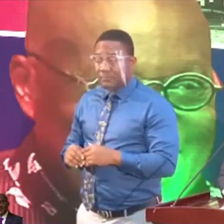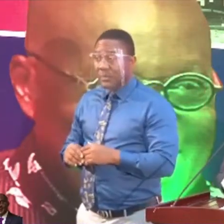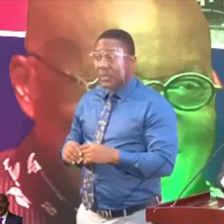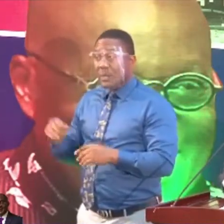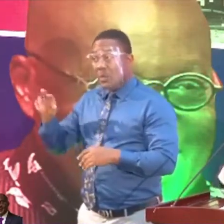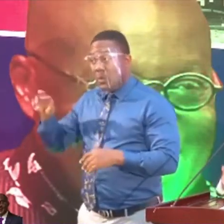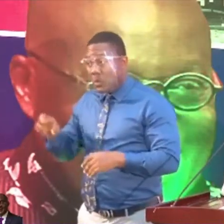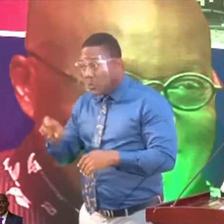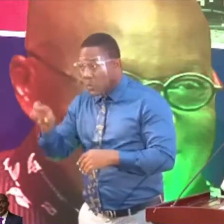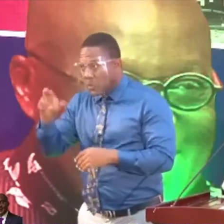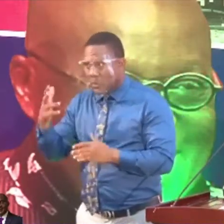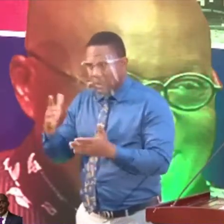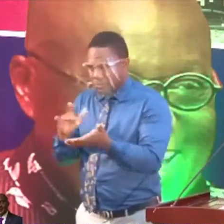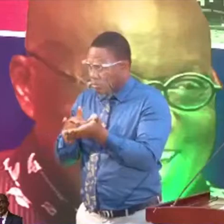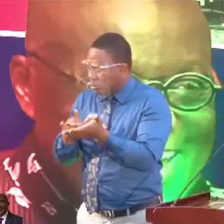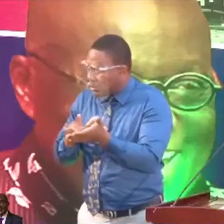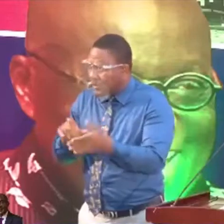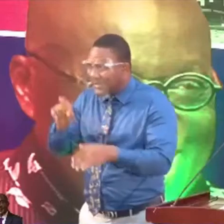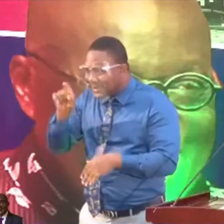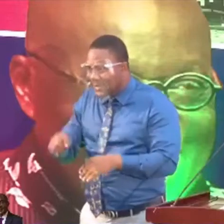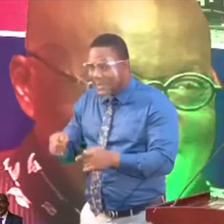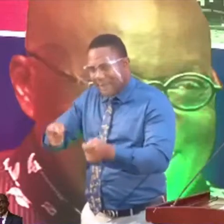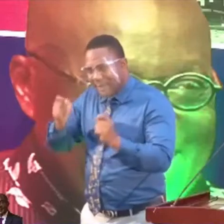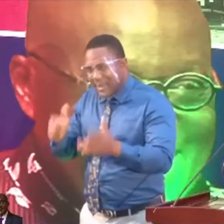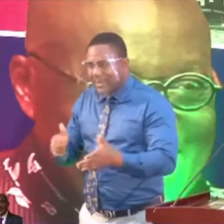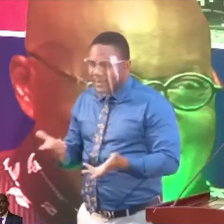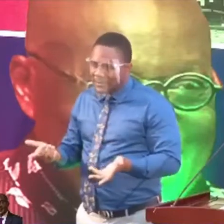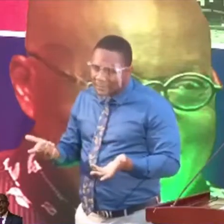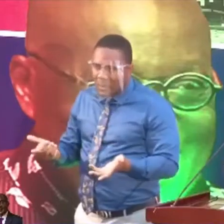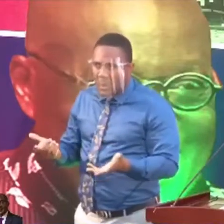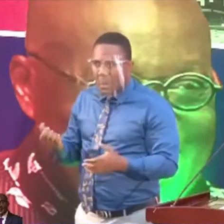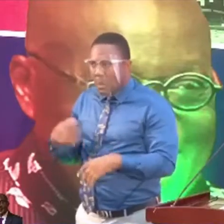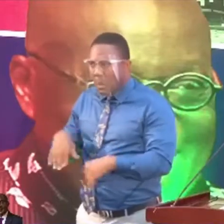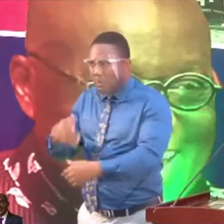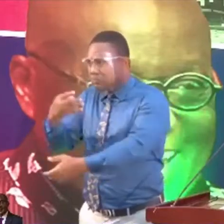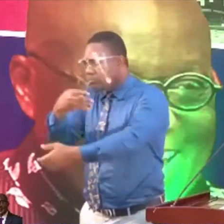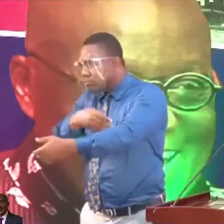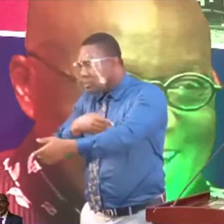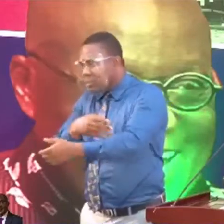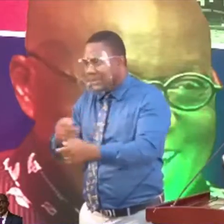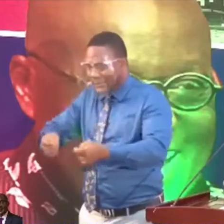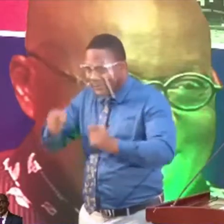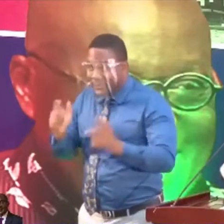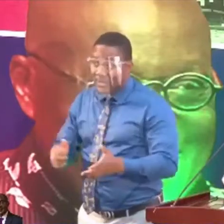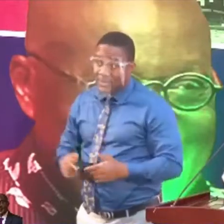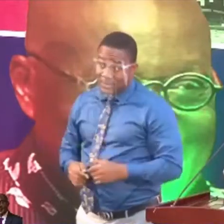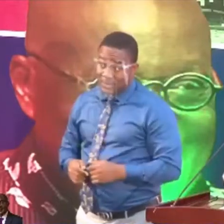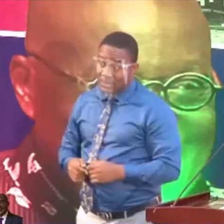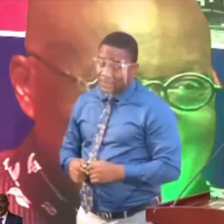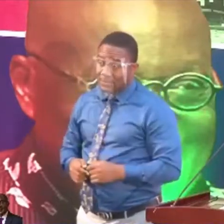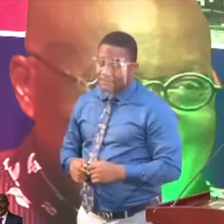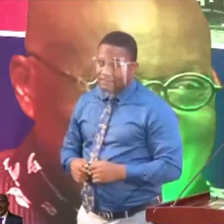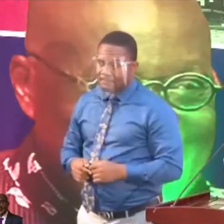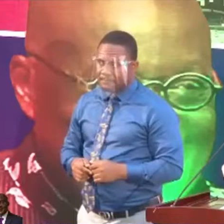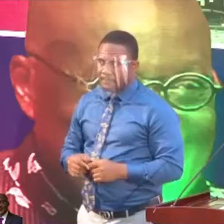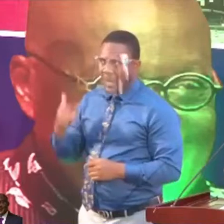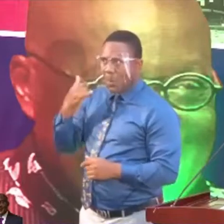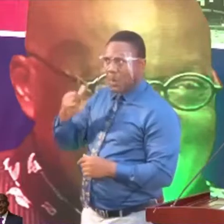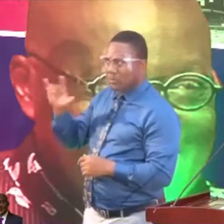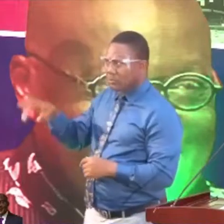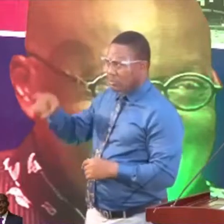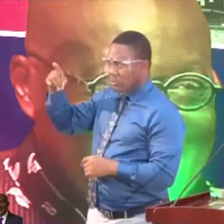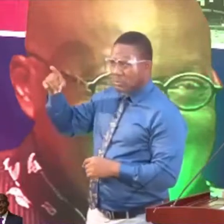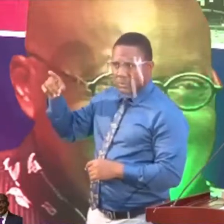serum urgently, or we need the drip urgently. When you call in, so all